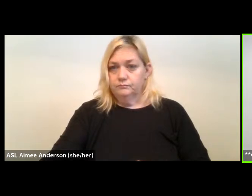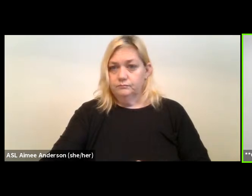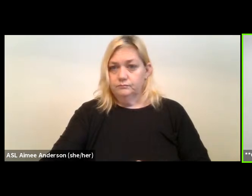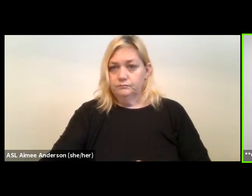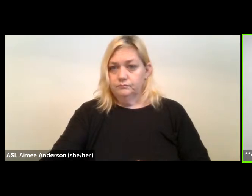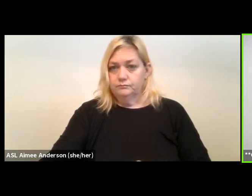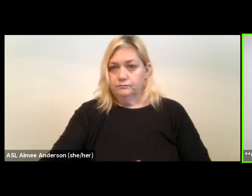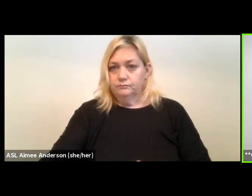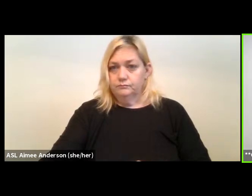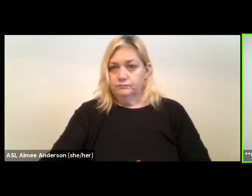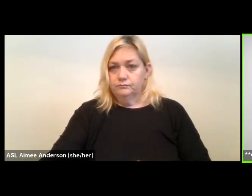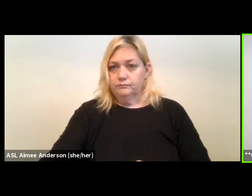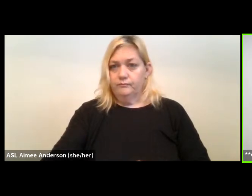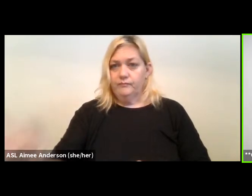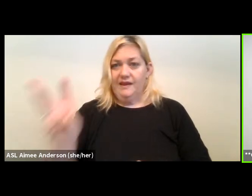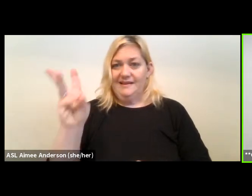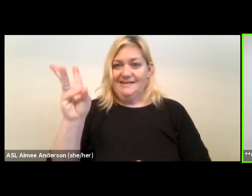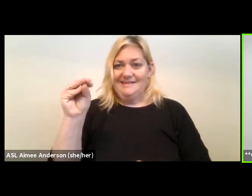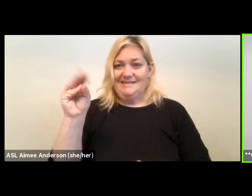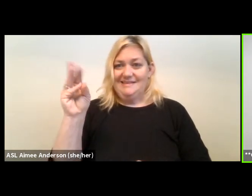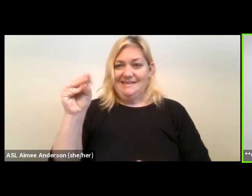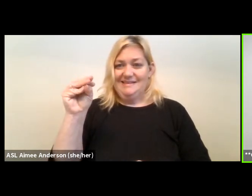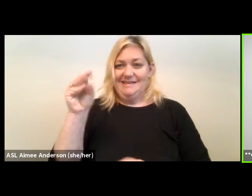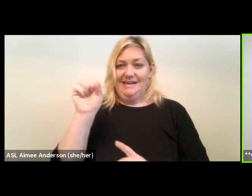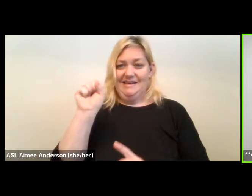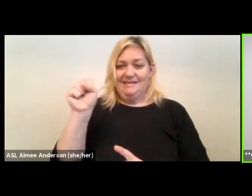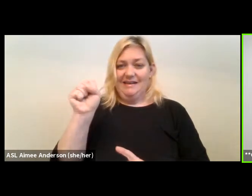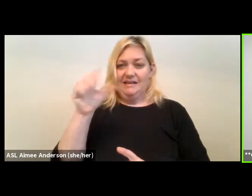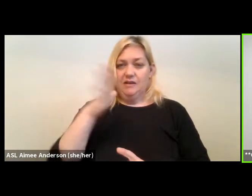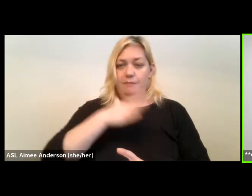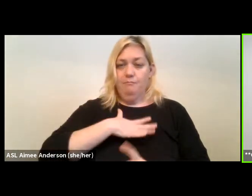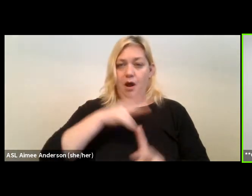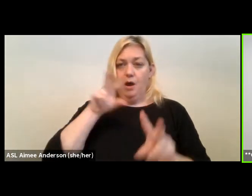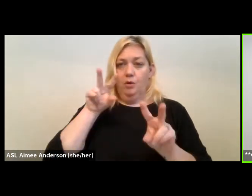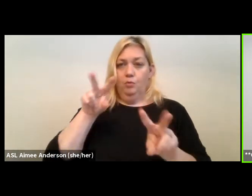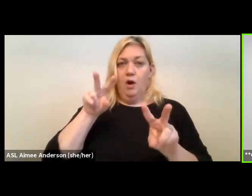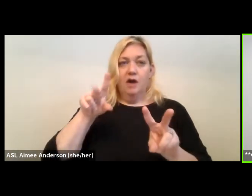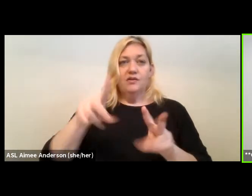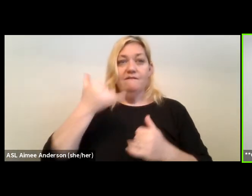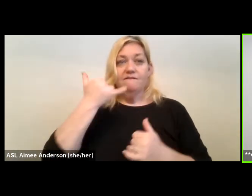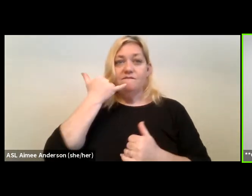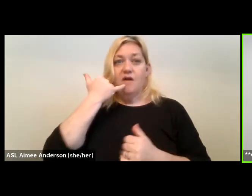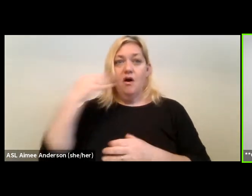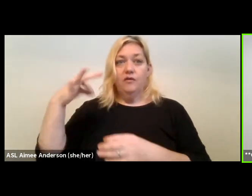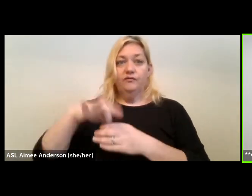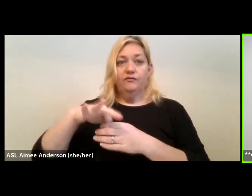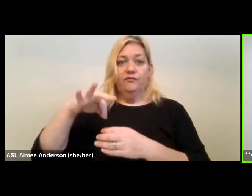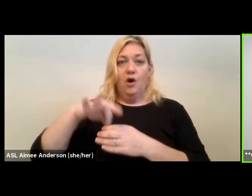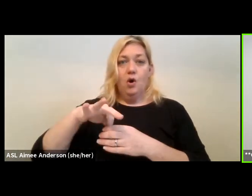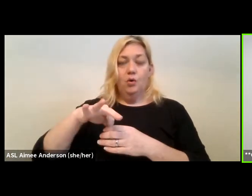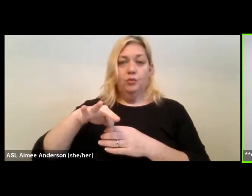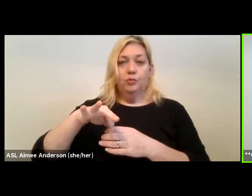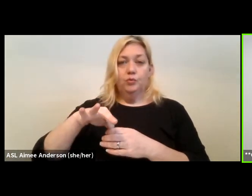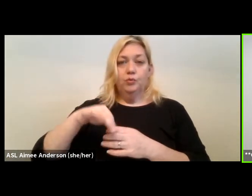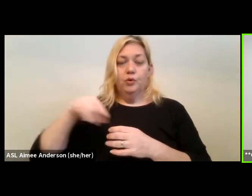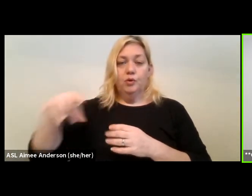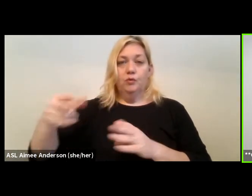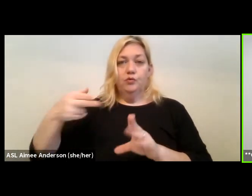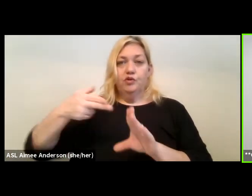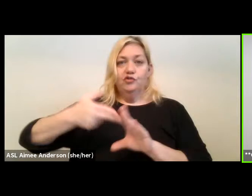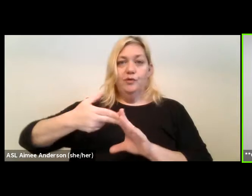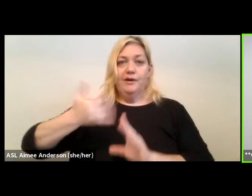Okay, that's 60 seconds on my watch. So now let's take the phone votes. All those in favor, those who are joining by